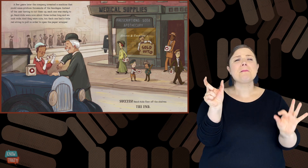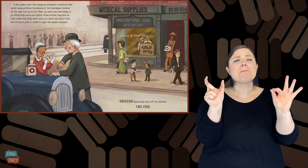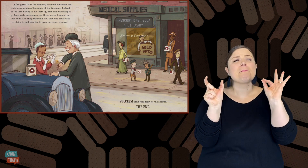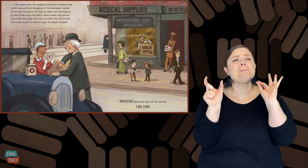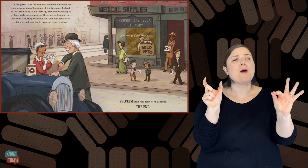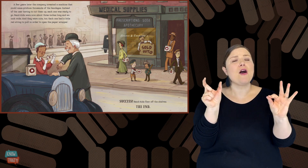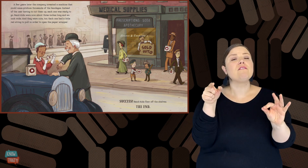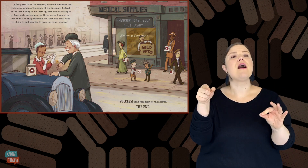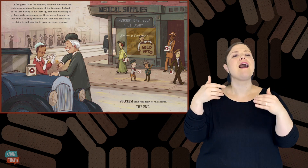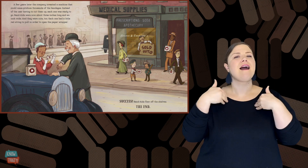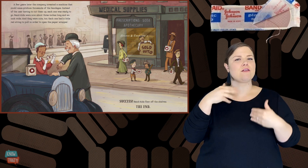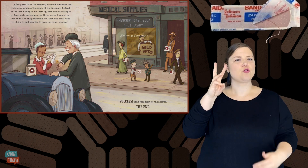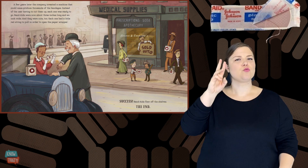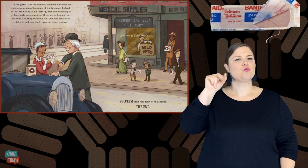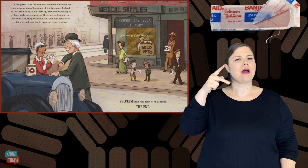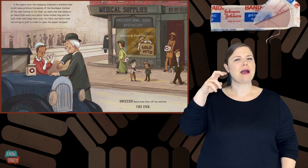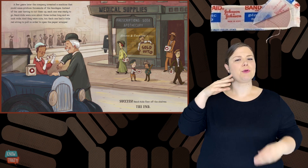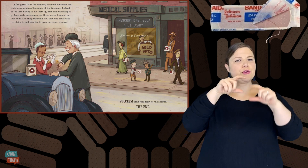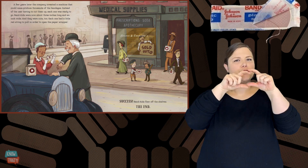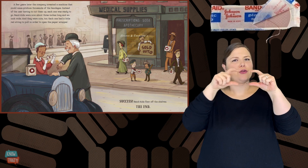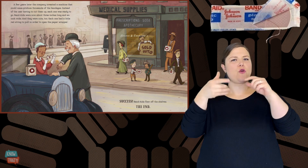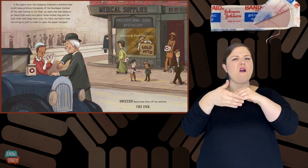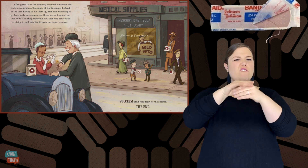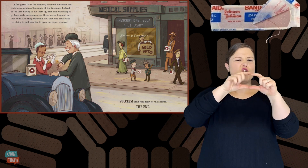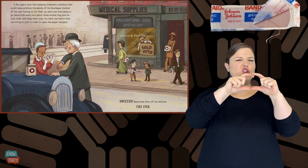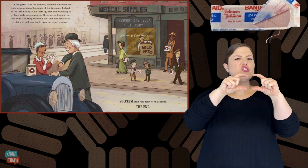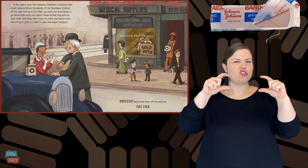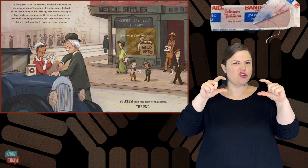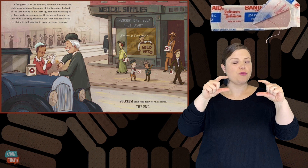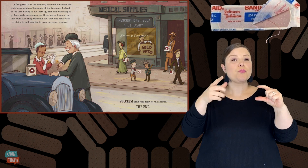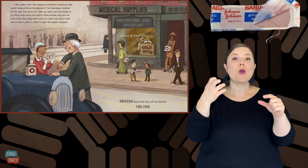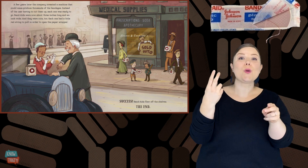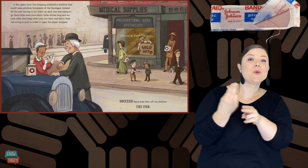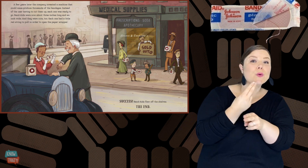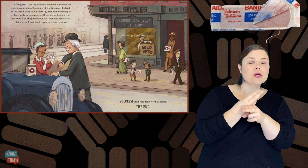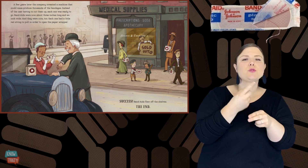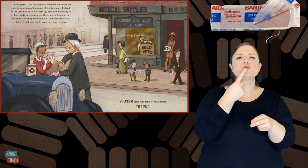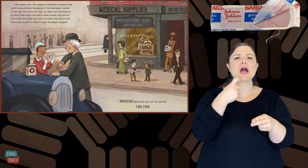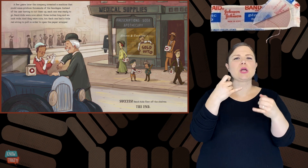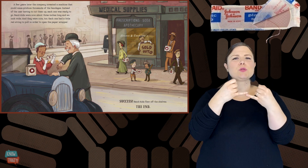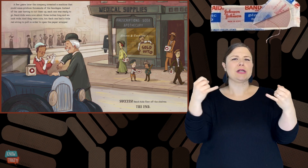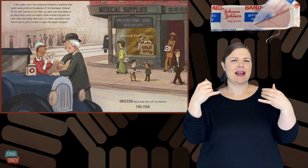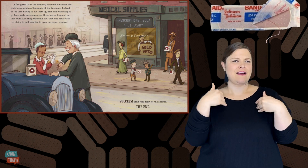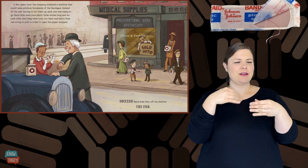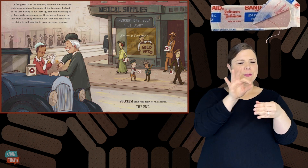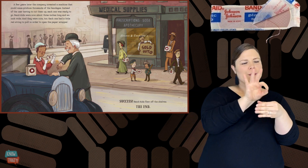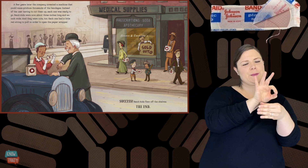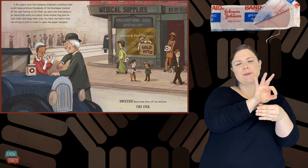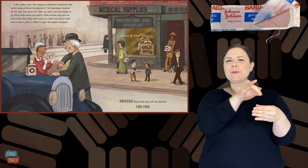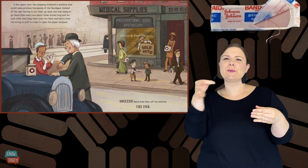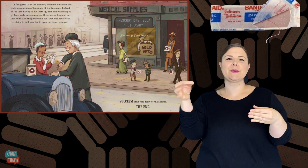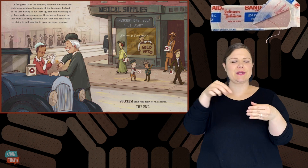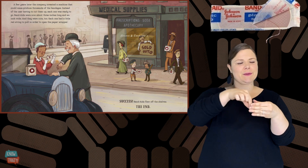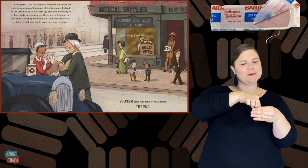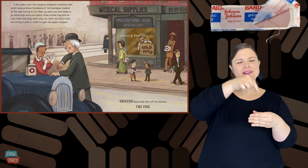cute too. Each one had a little red string to pull in order to open the paper